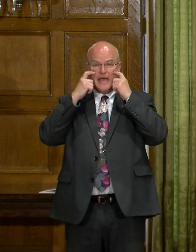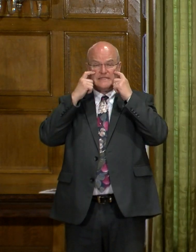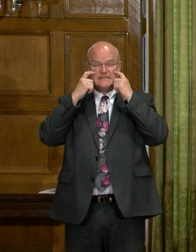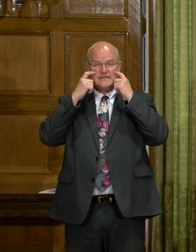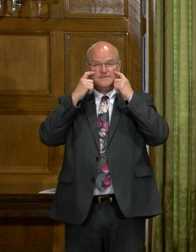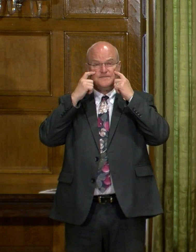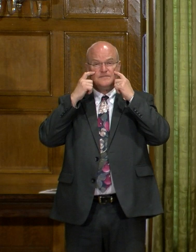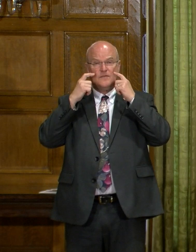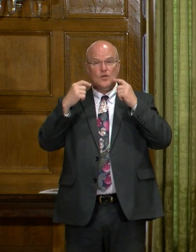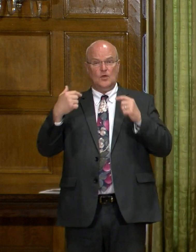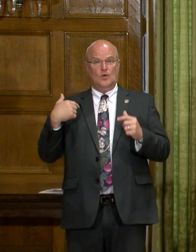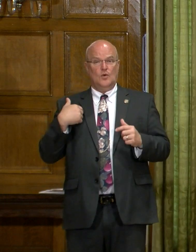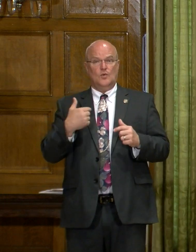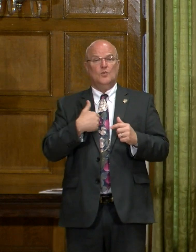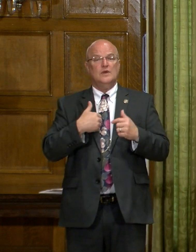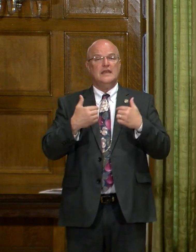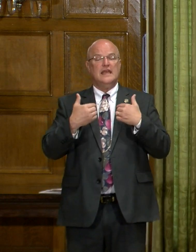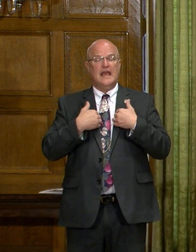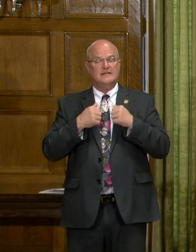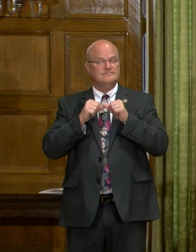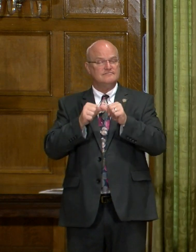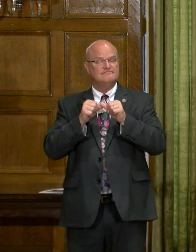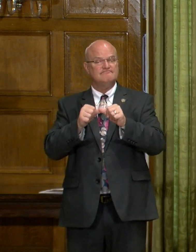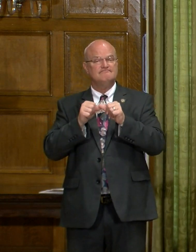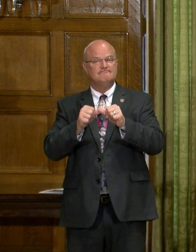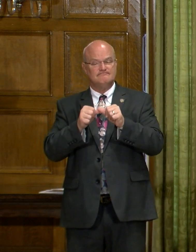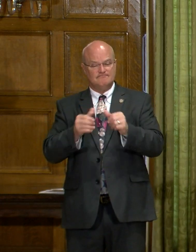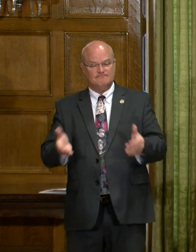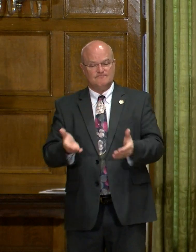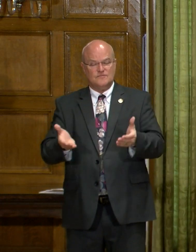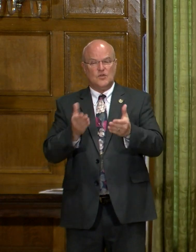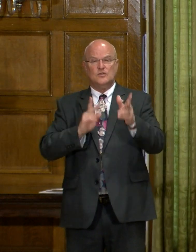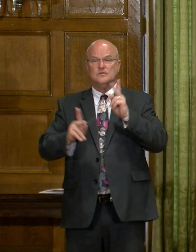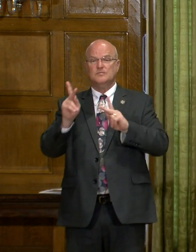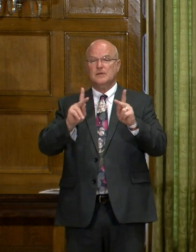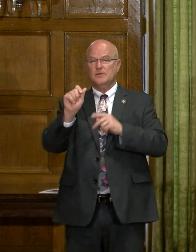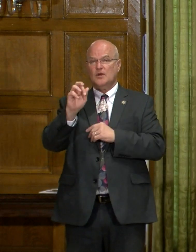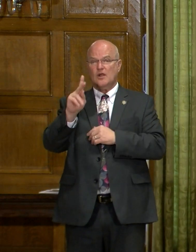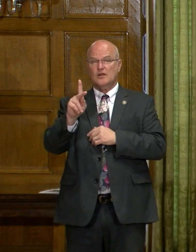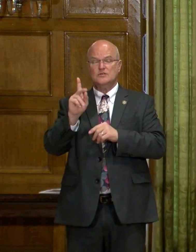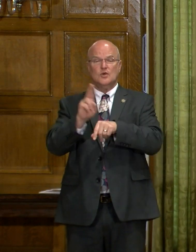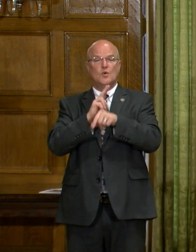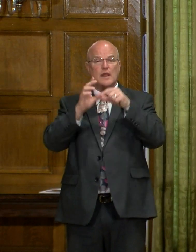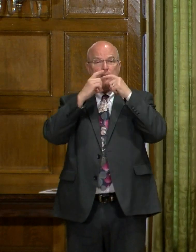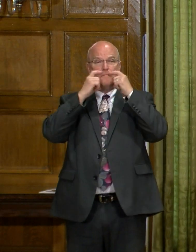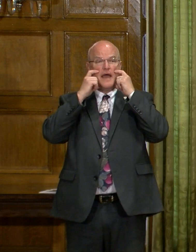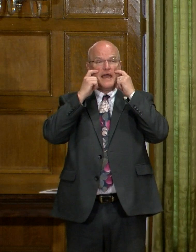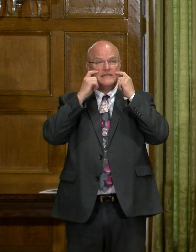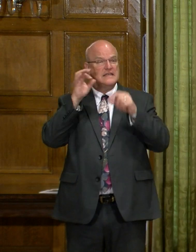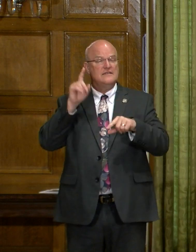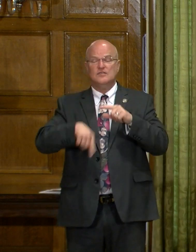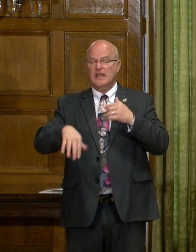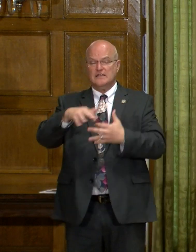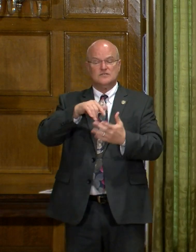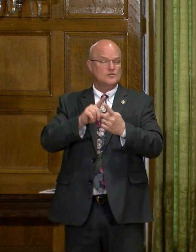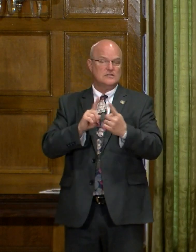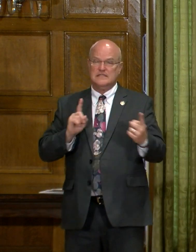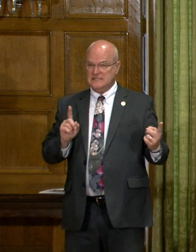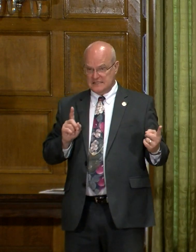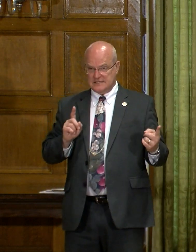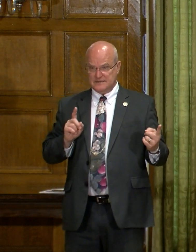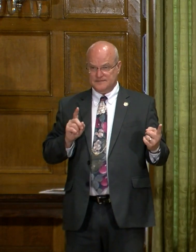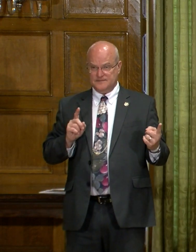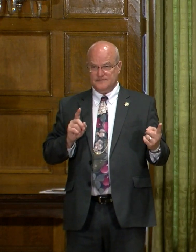mask, we have consistently encouraged Arkansans to wear masks when you cannot socially